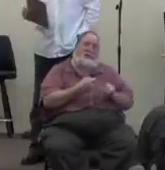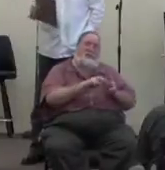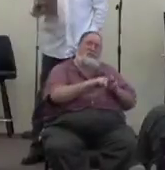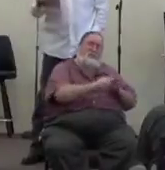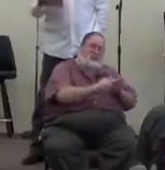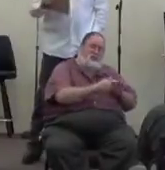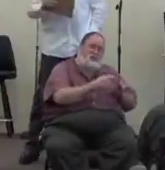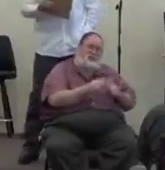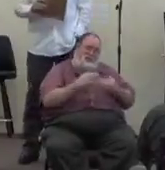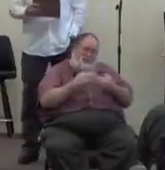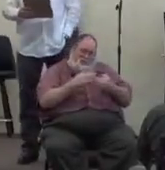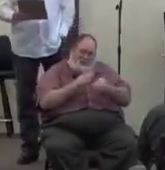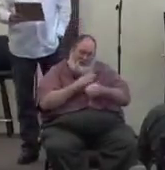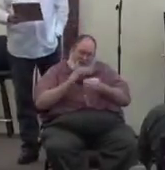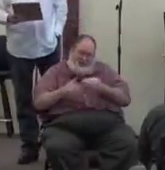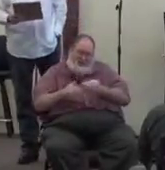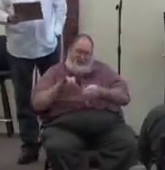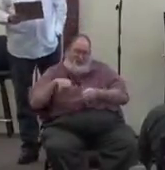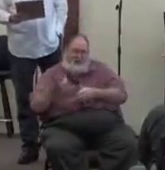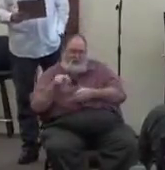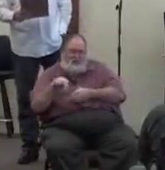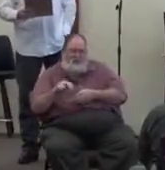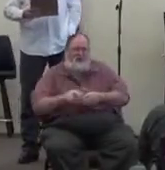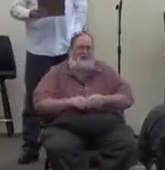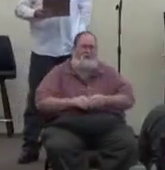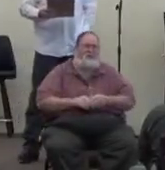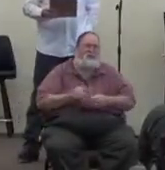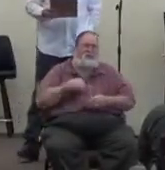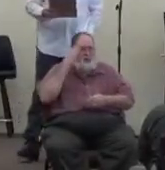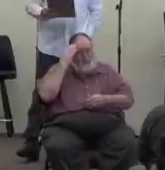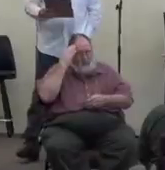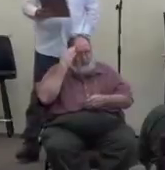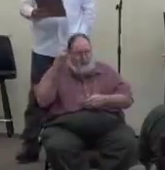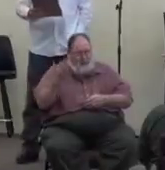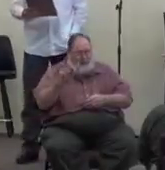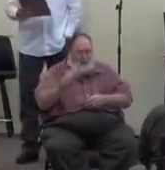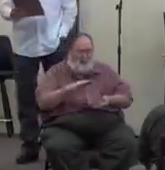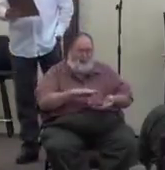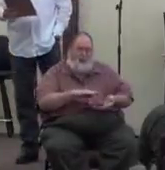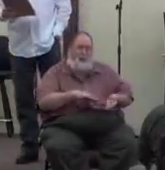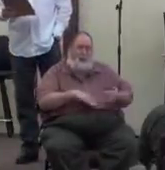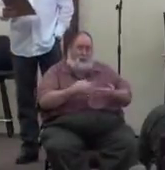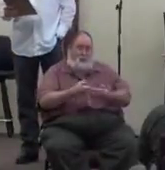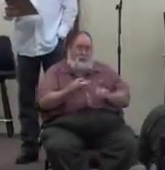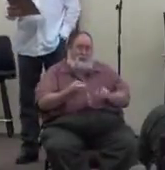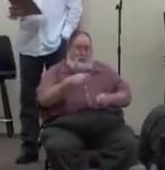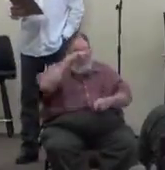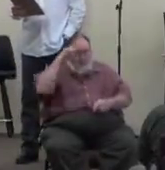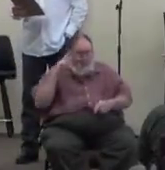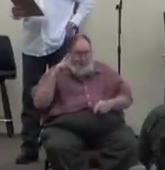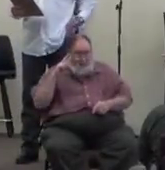to almost the end of John here. We know he was born of a virgin,